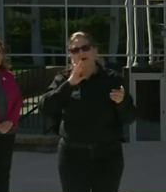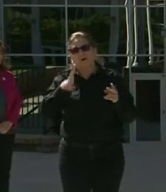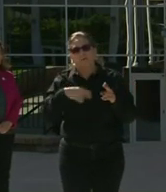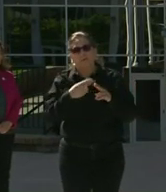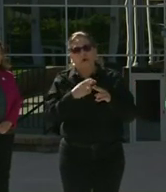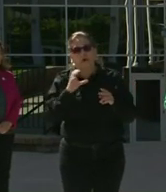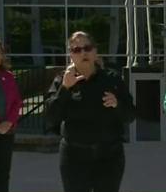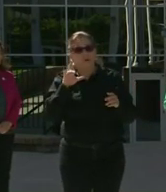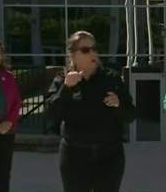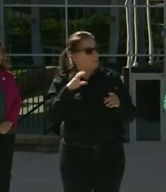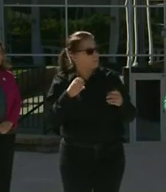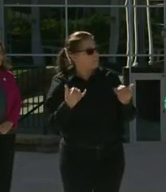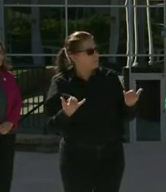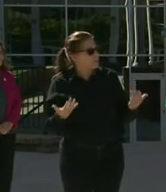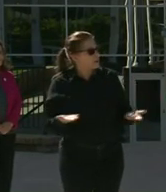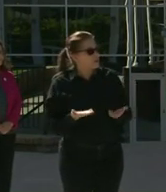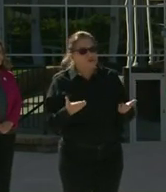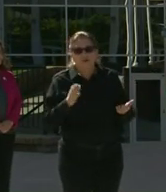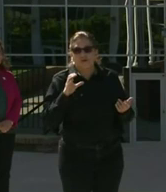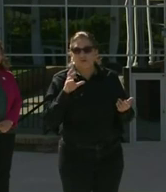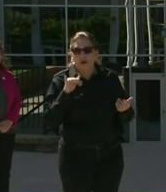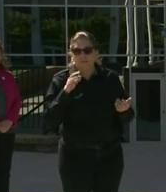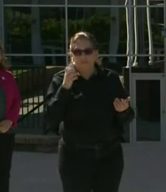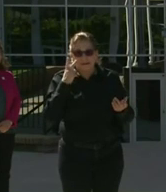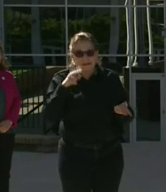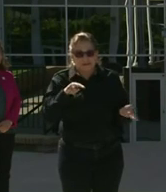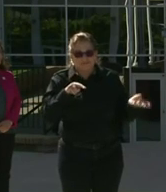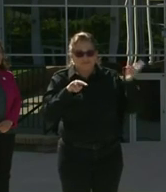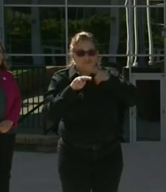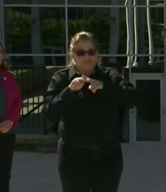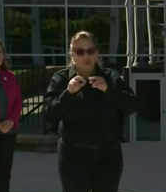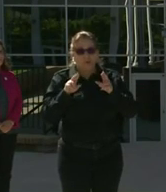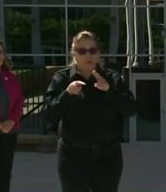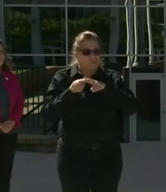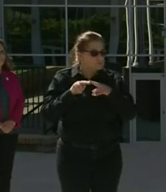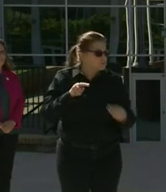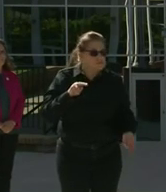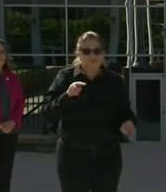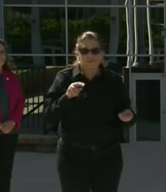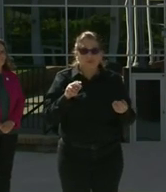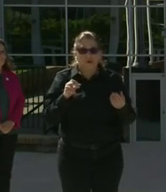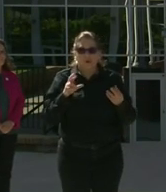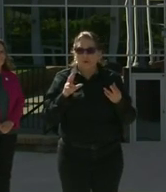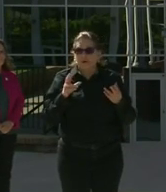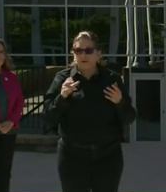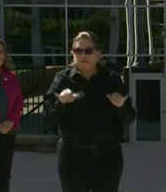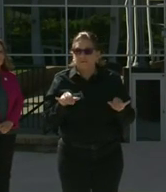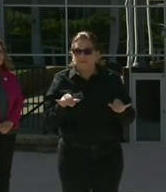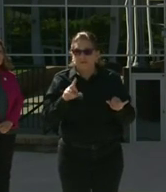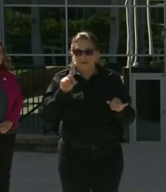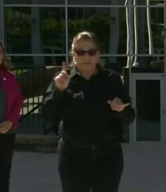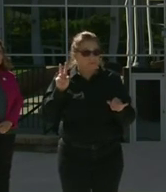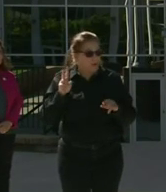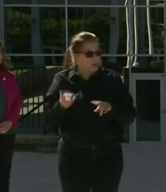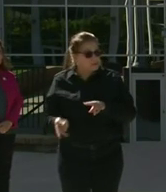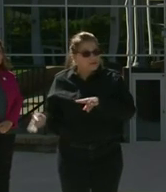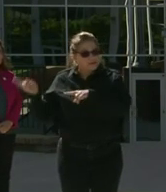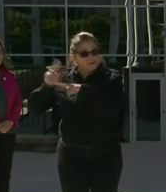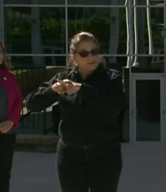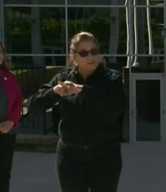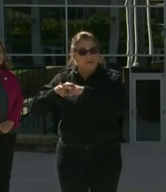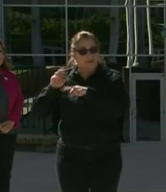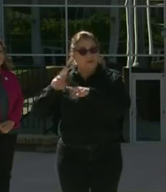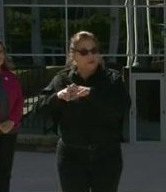And secondly, are you seeing an increase in domestic violence calls? I got a briefing this morning